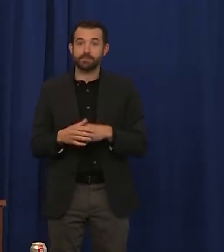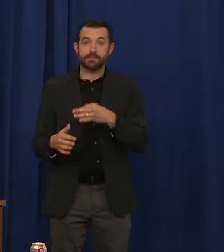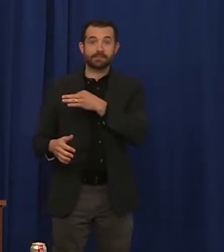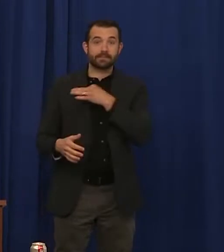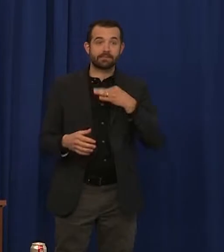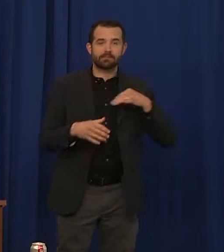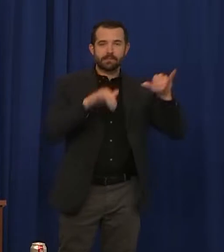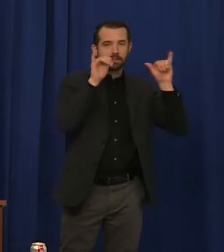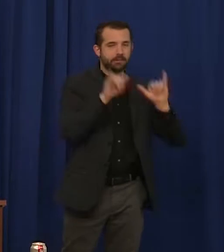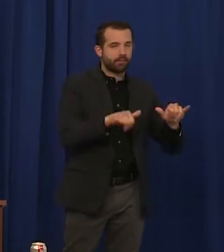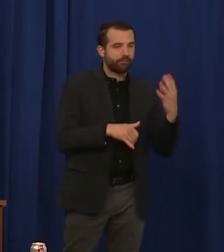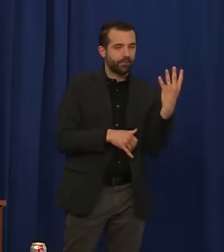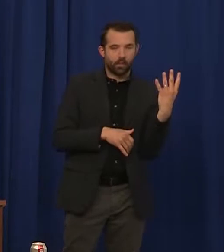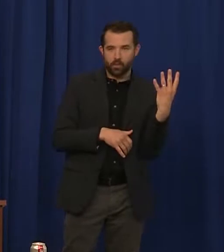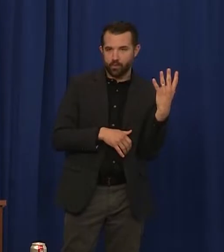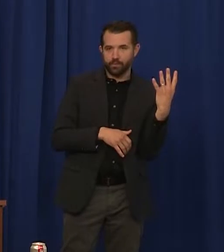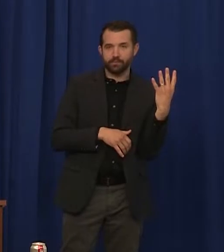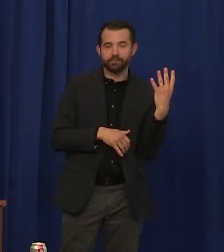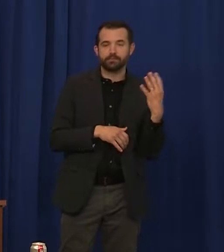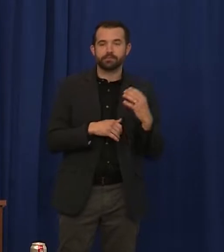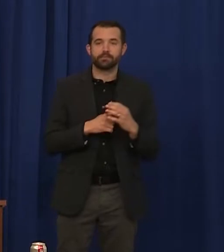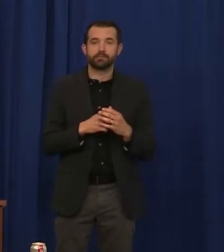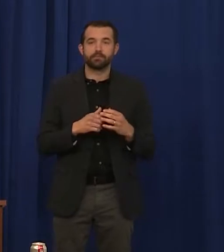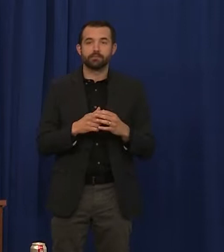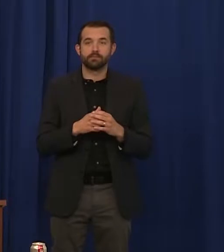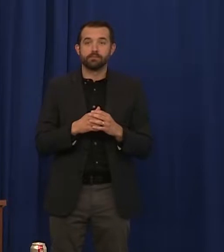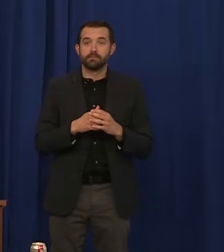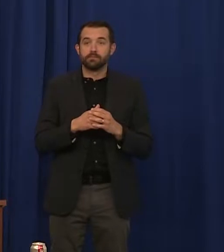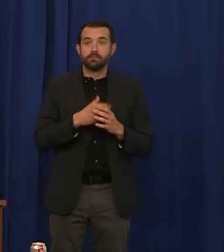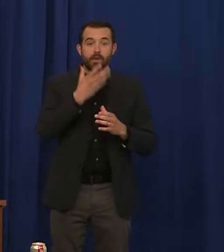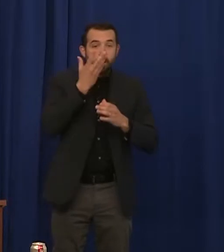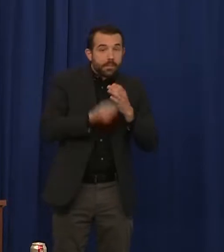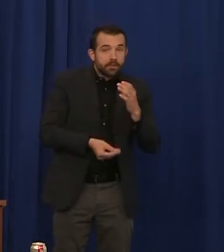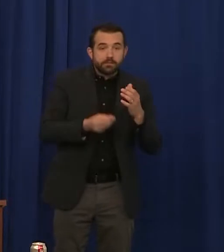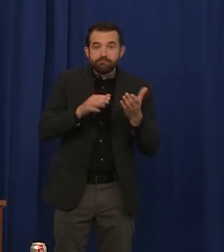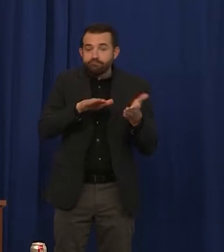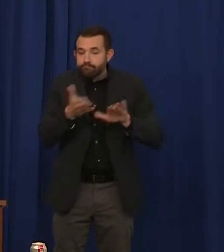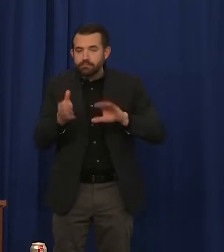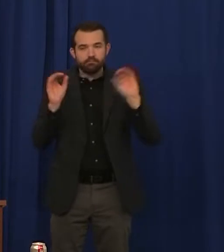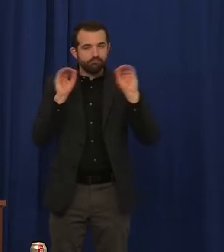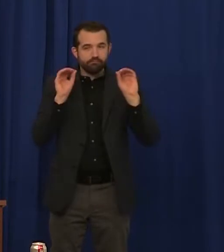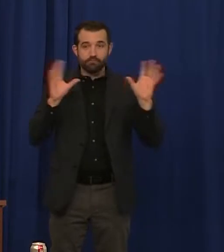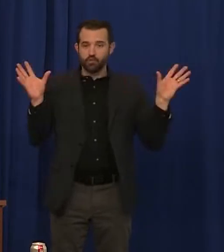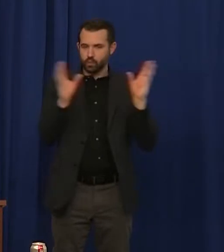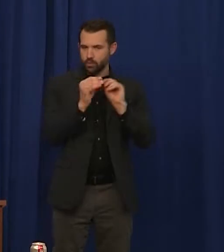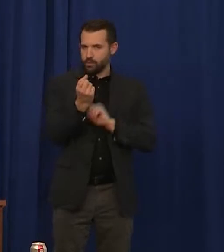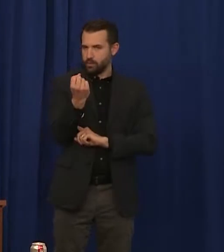staff members, which is the same number, and no individuals have passed for a total of 12.